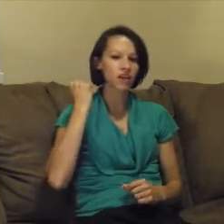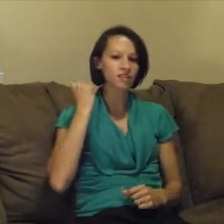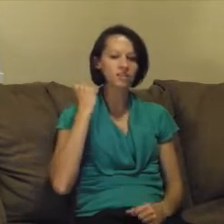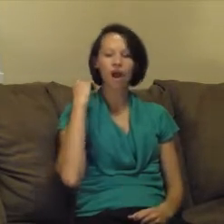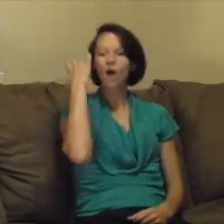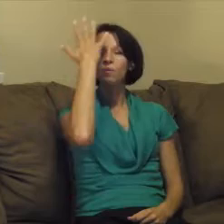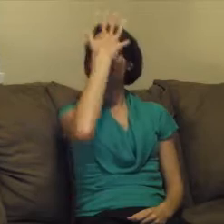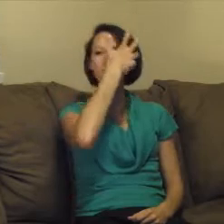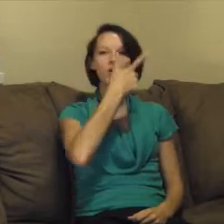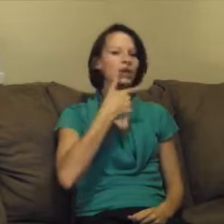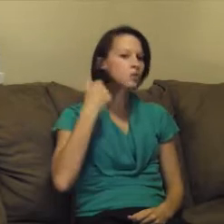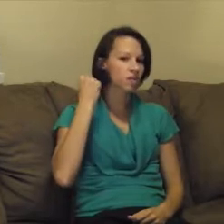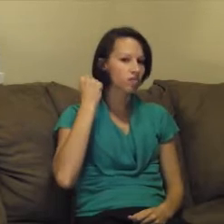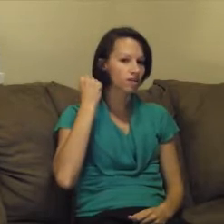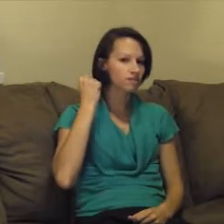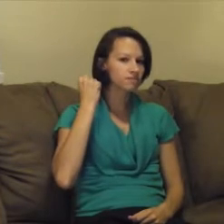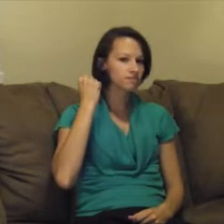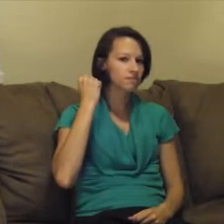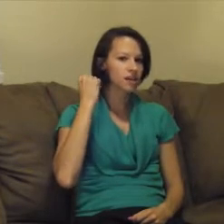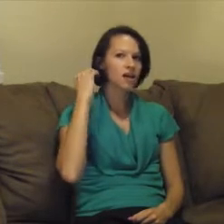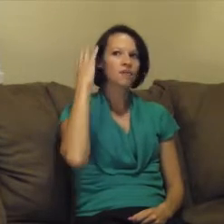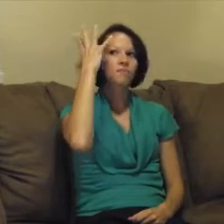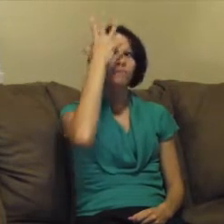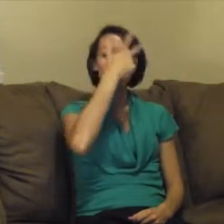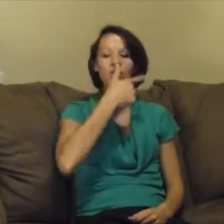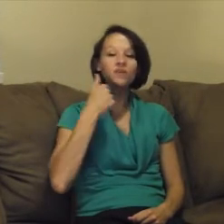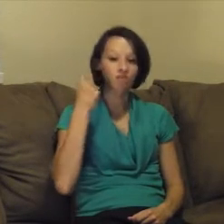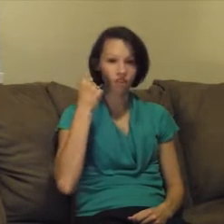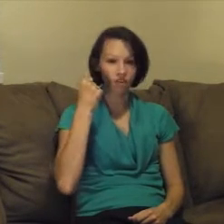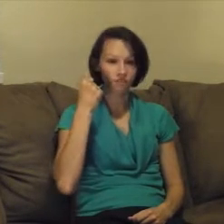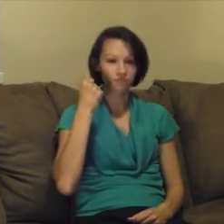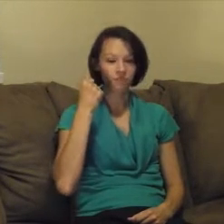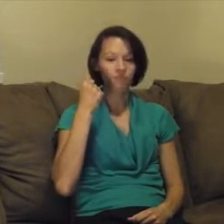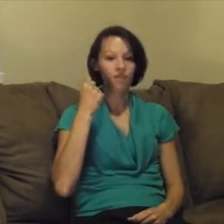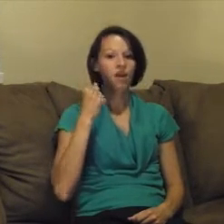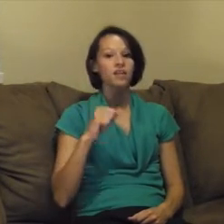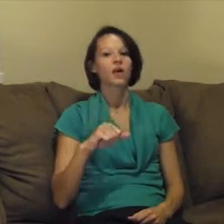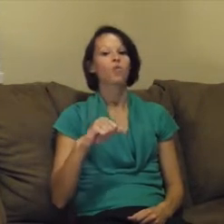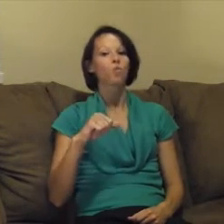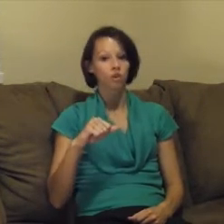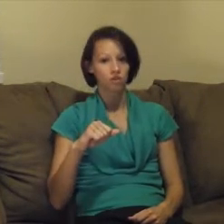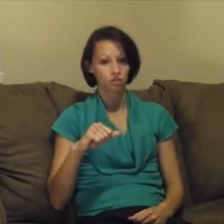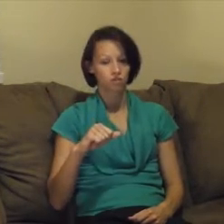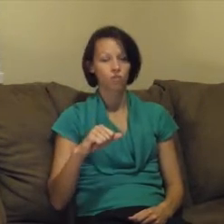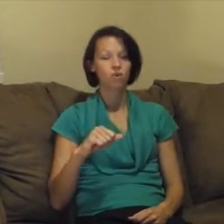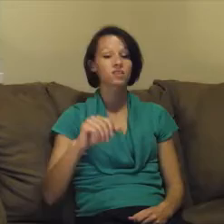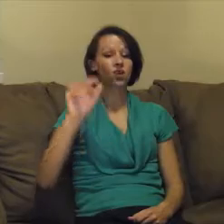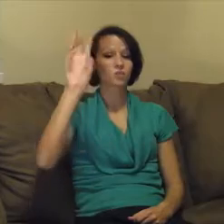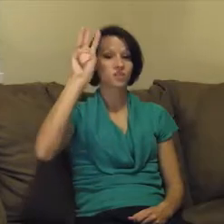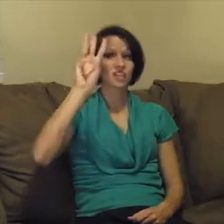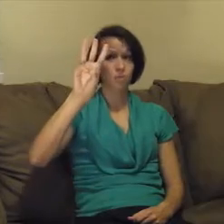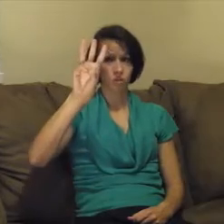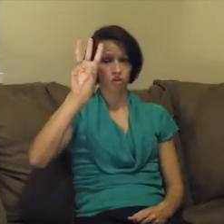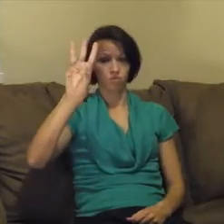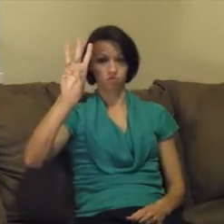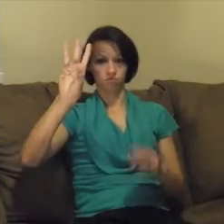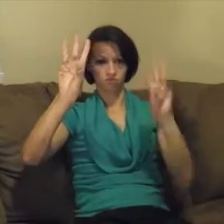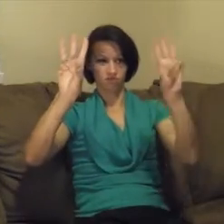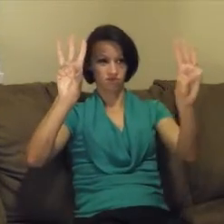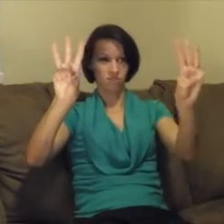face. Beautiful. Beautiful. Now world. World starts with W. See